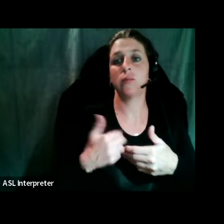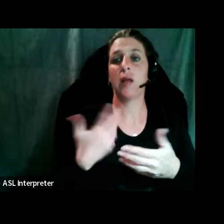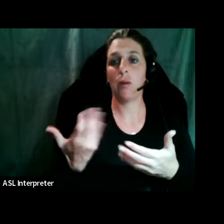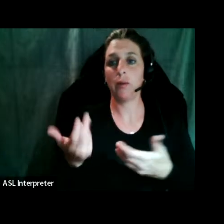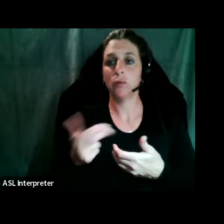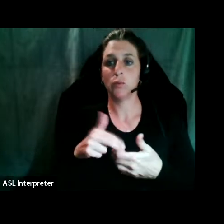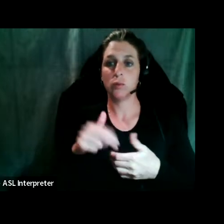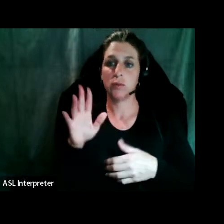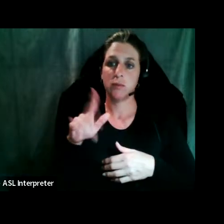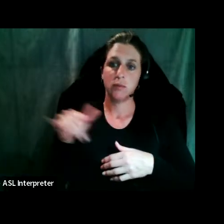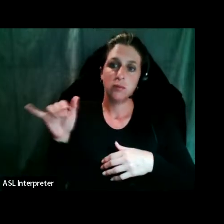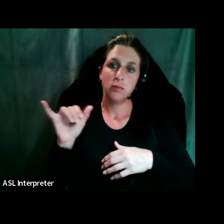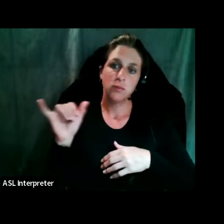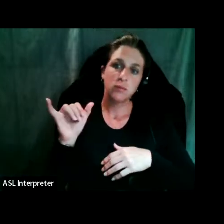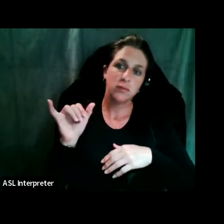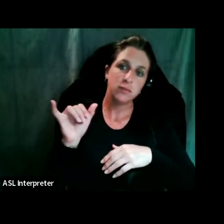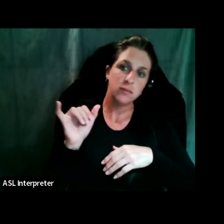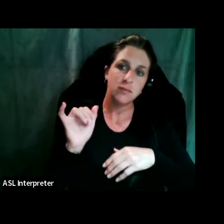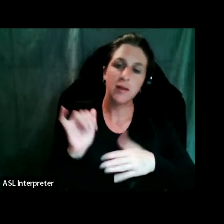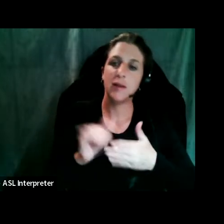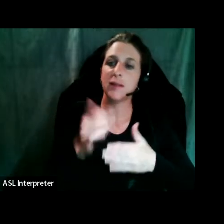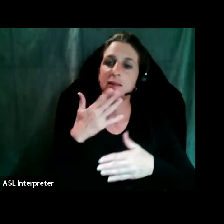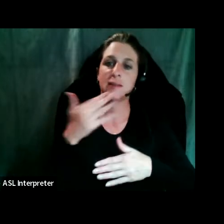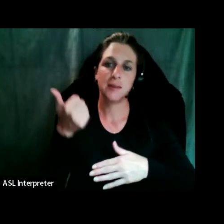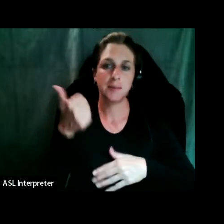too, because that's the best time.